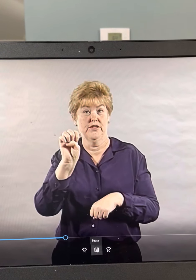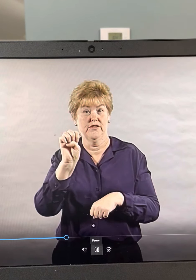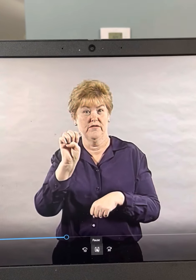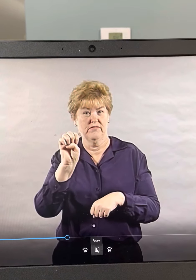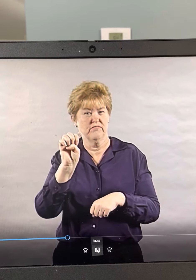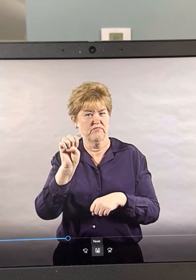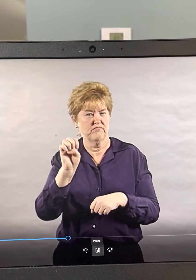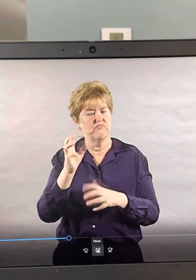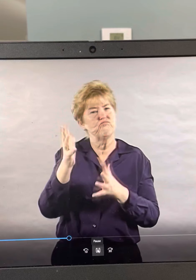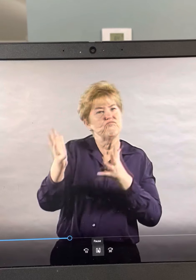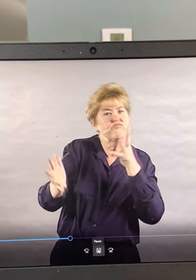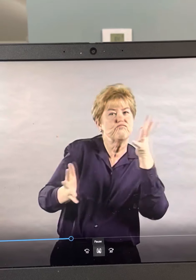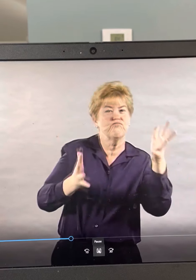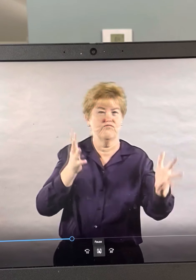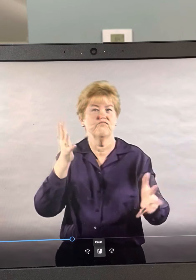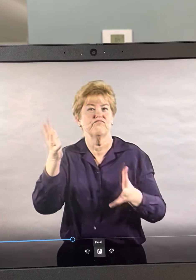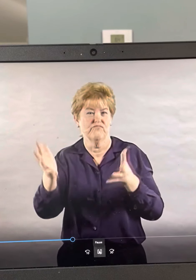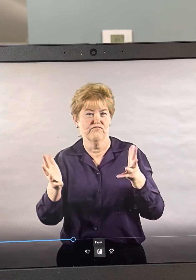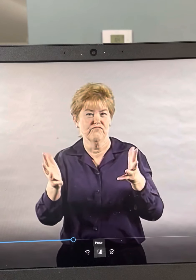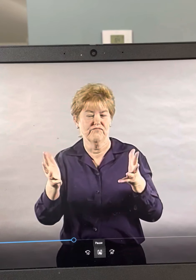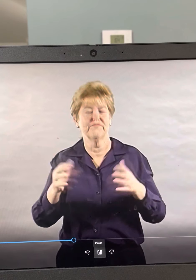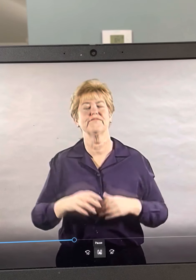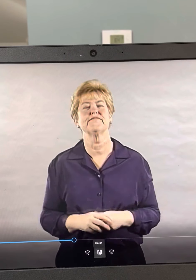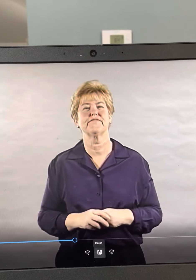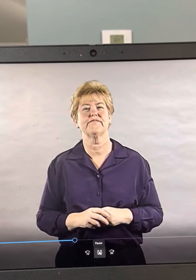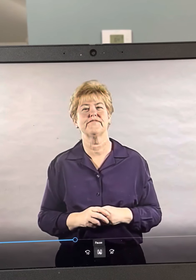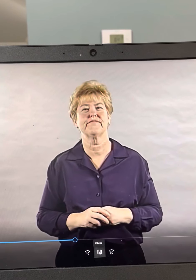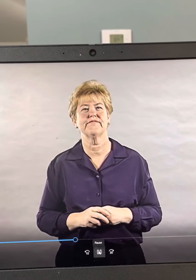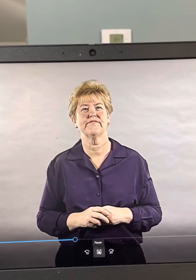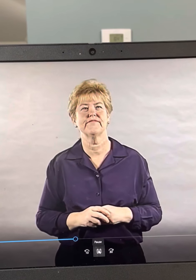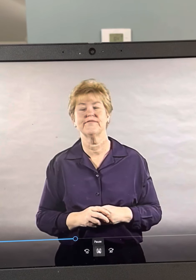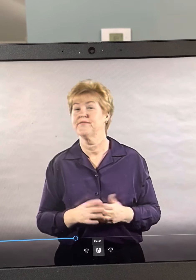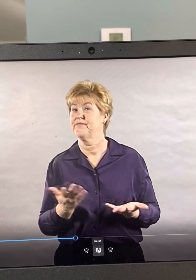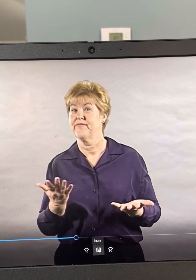You can also use natural gestures to communicate your message.